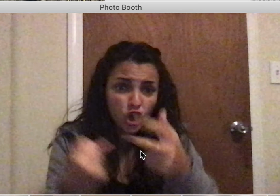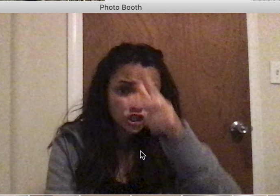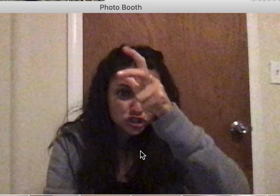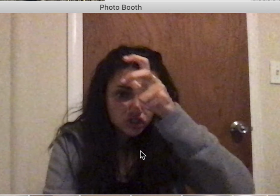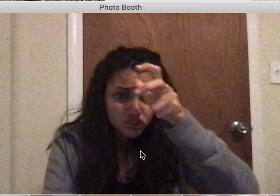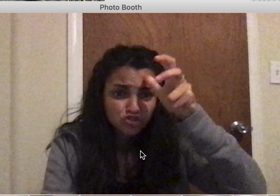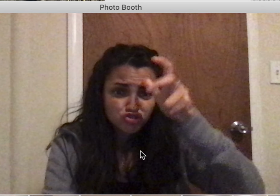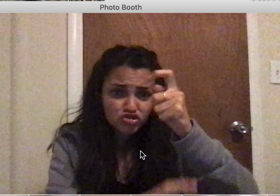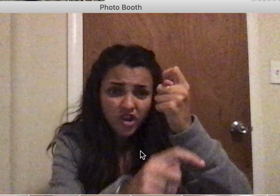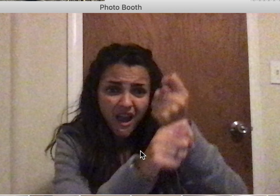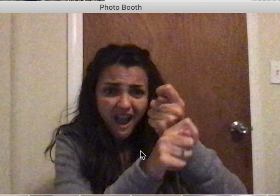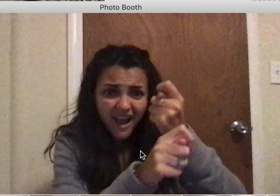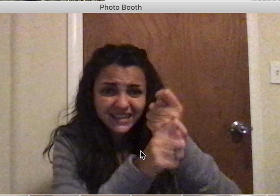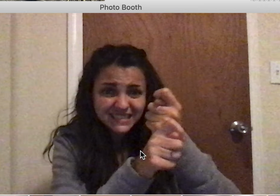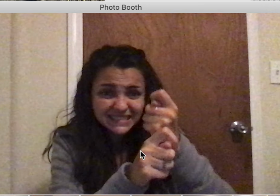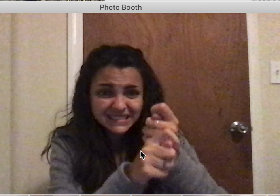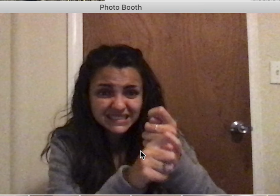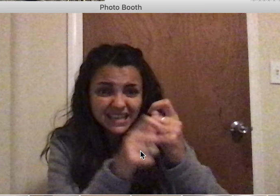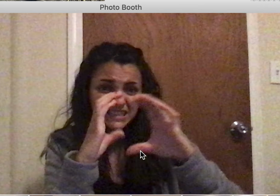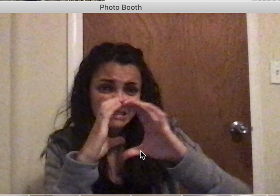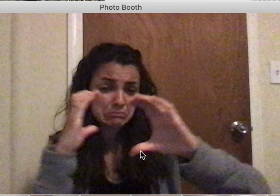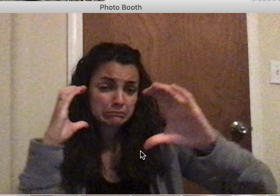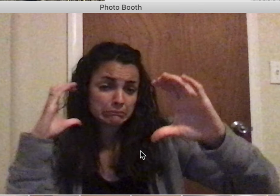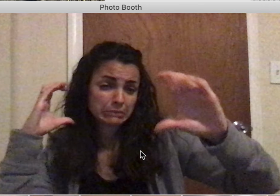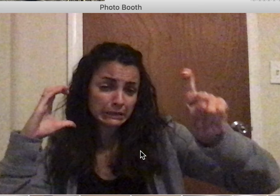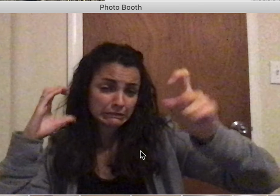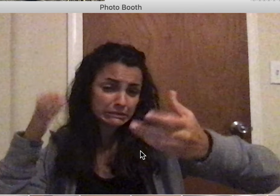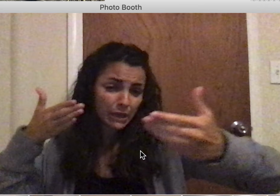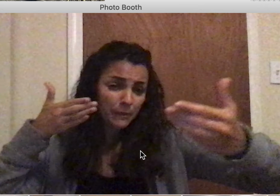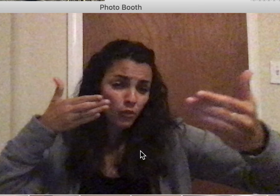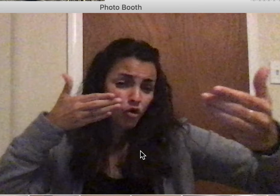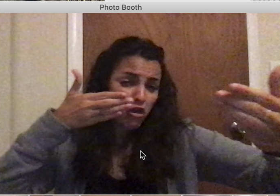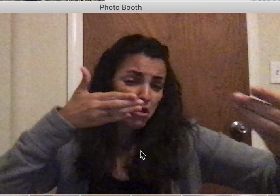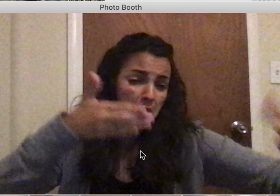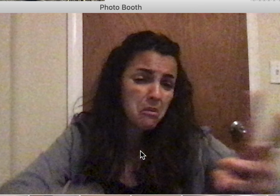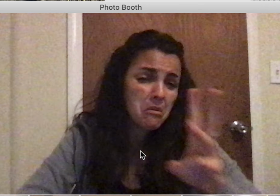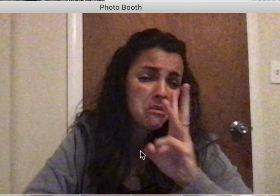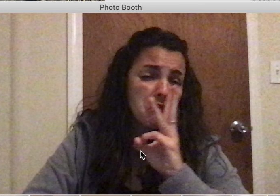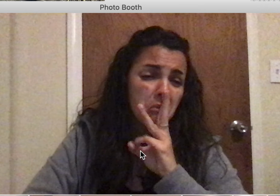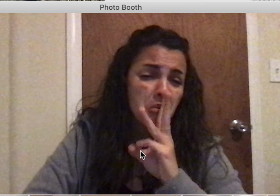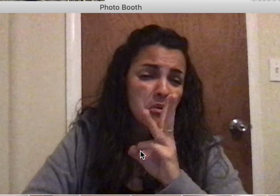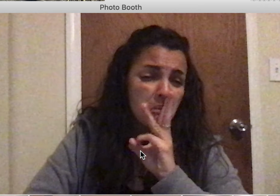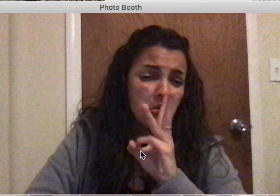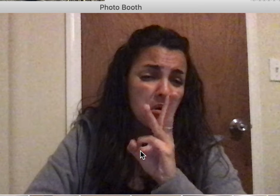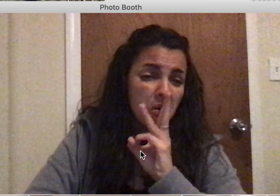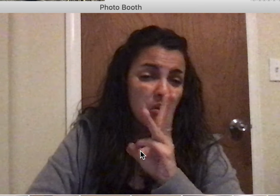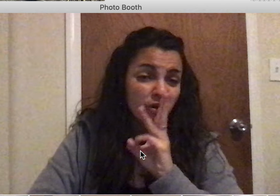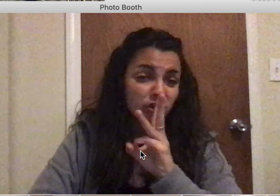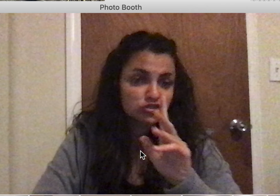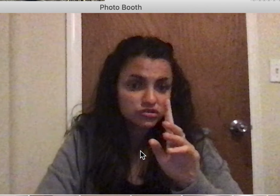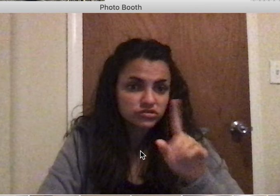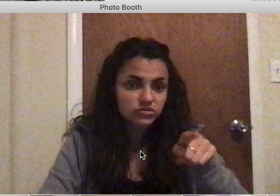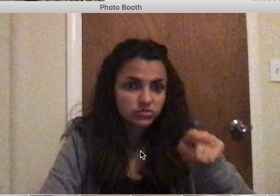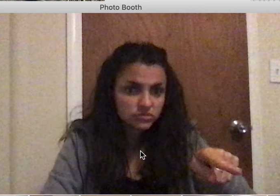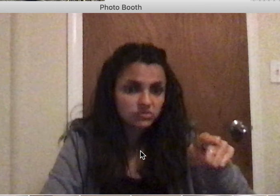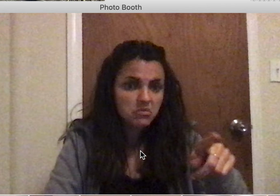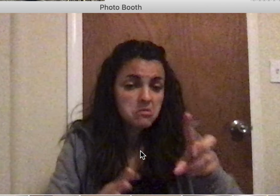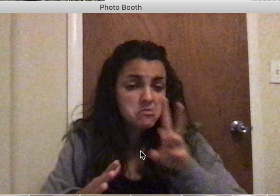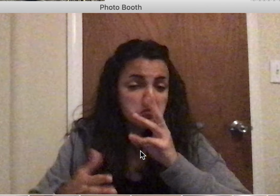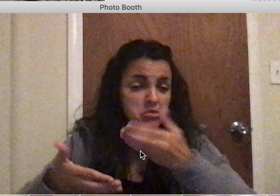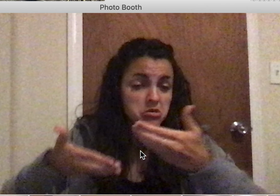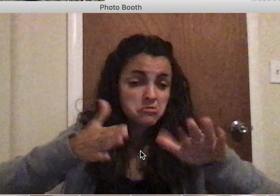water, huge trucks of water just to do the fracking. So there's lots of components that influence